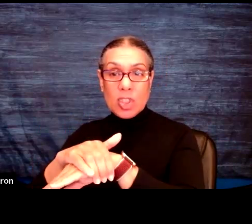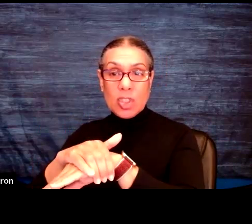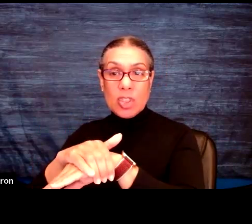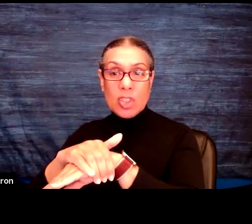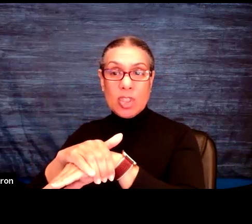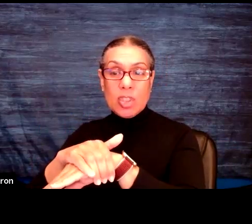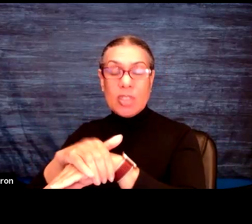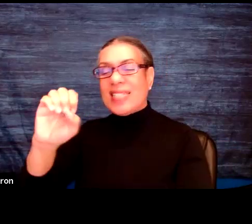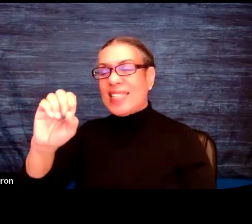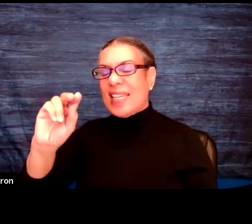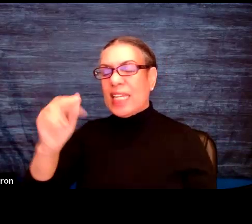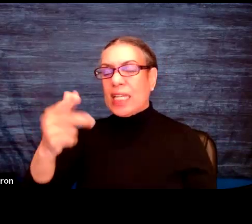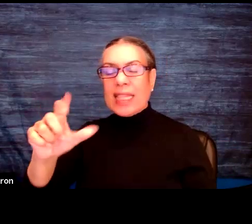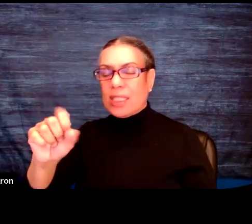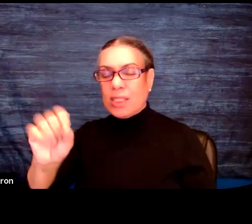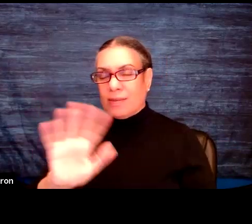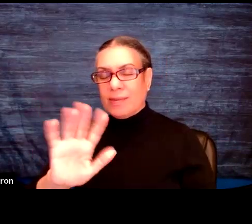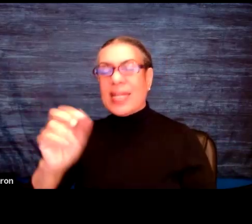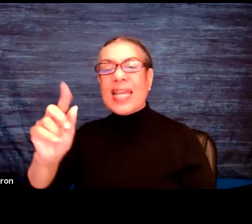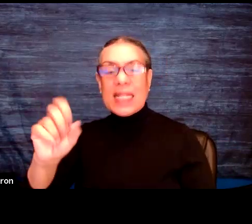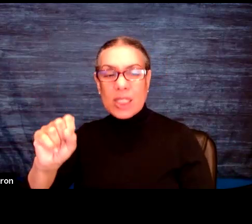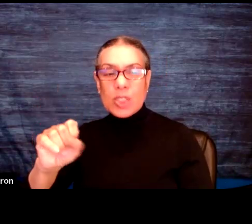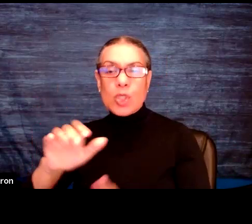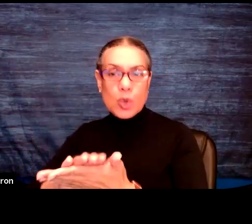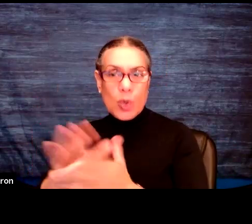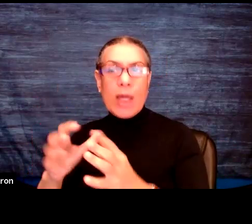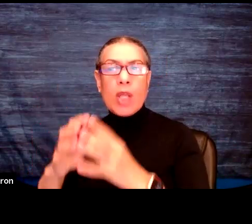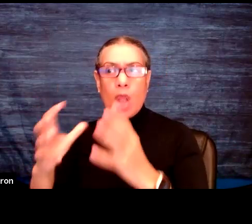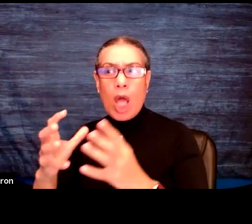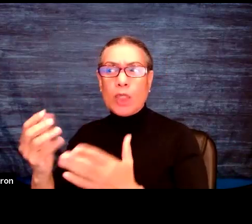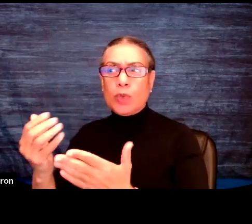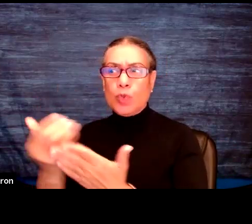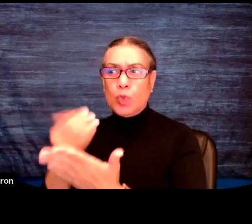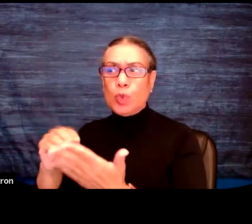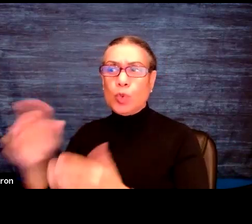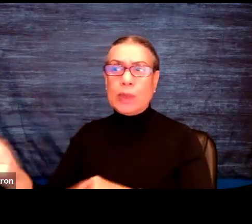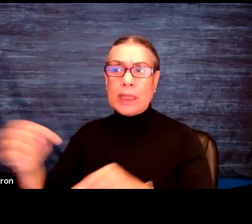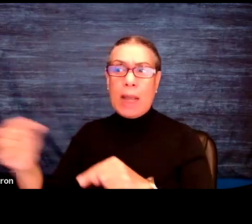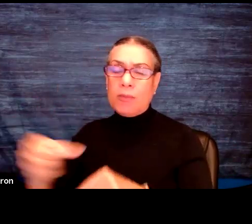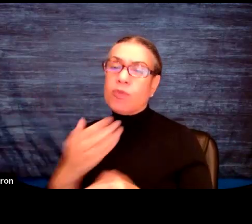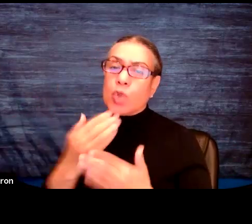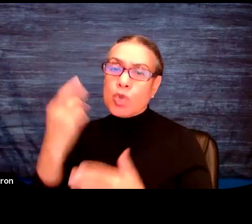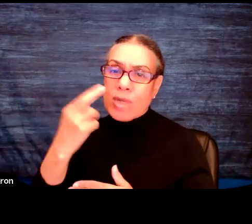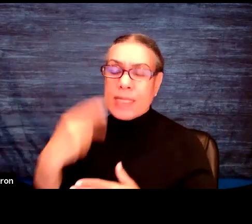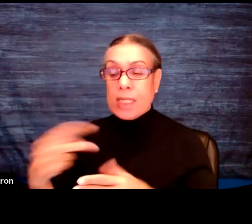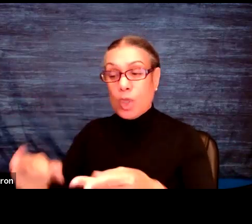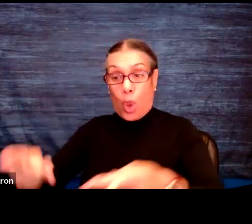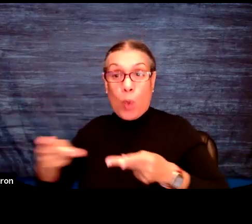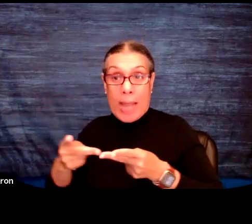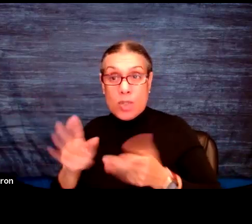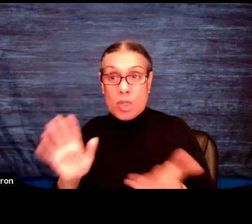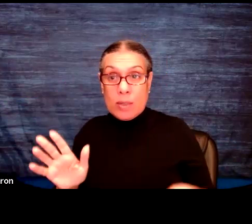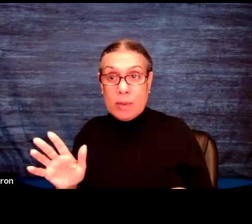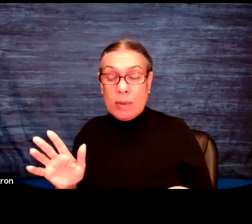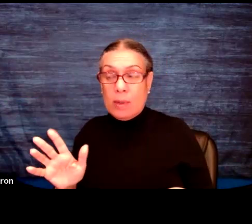a school that gets a lot of new students when we see these influxes of students for a lot of really good reasons. Its location, right?